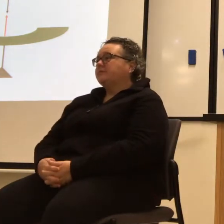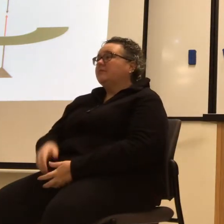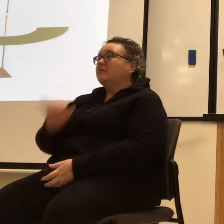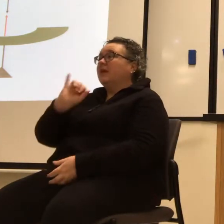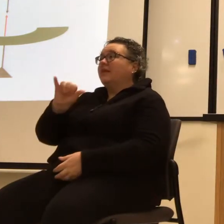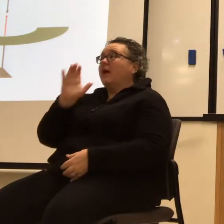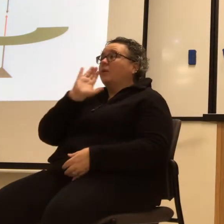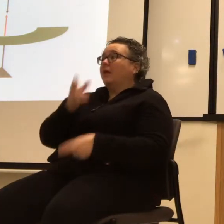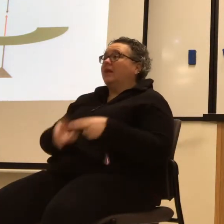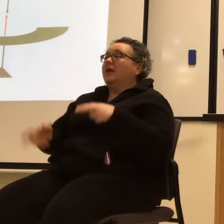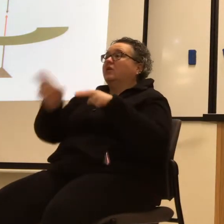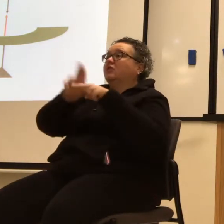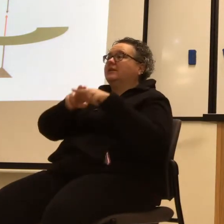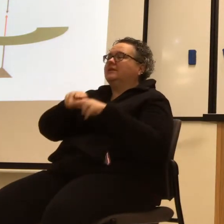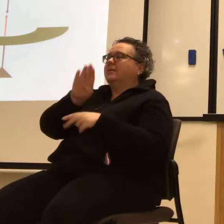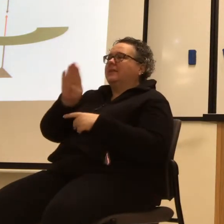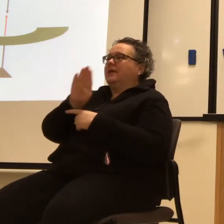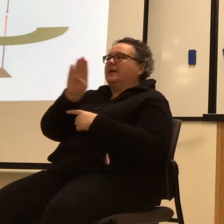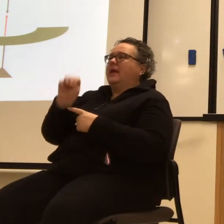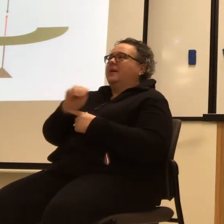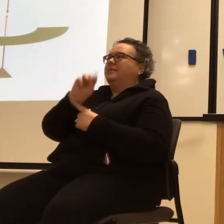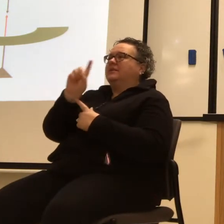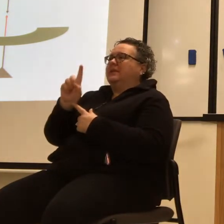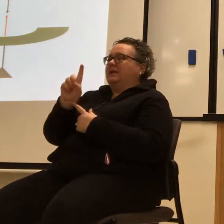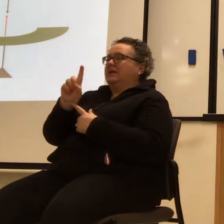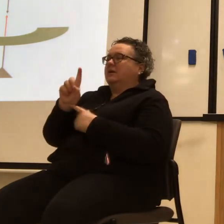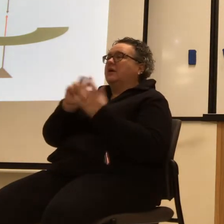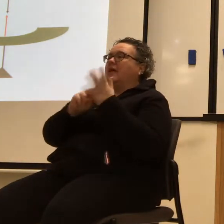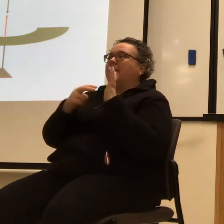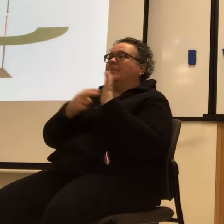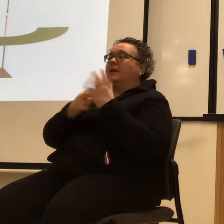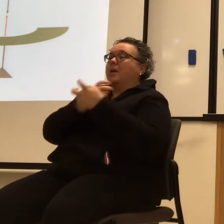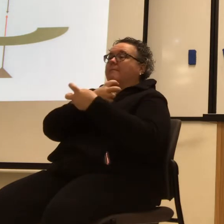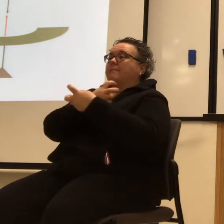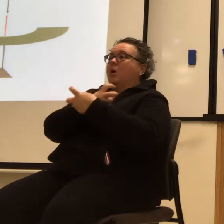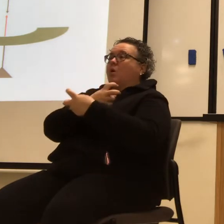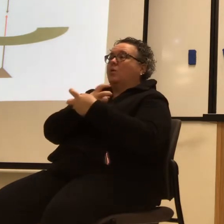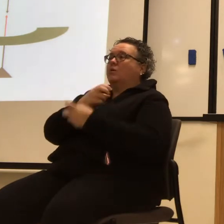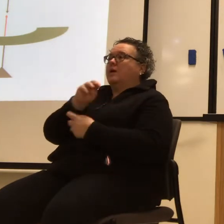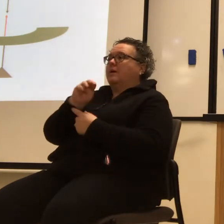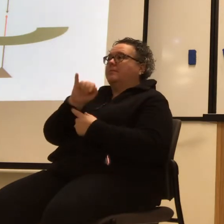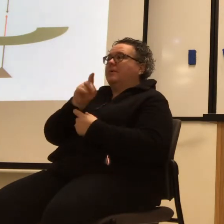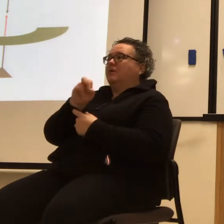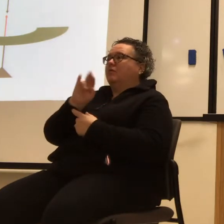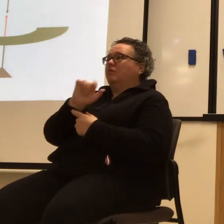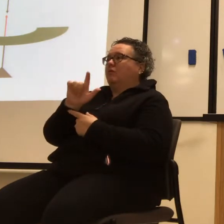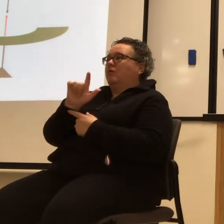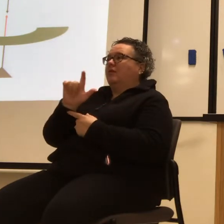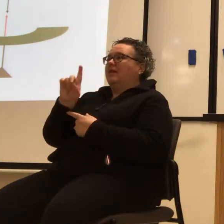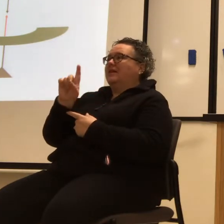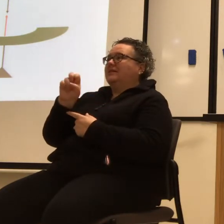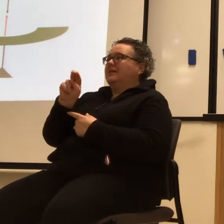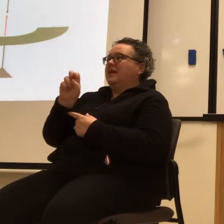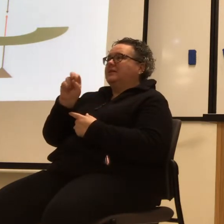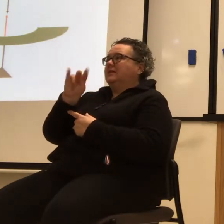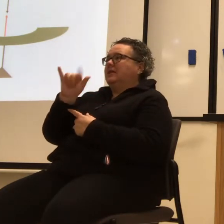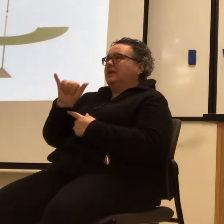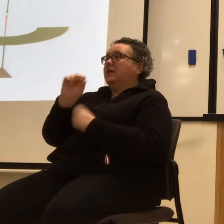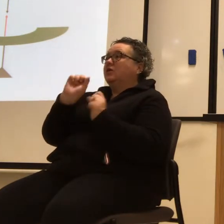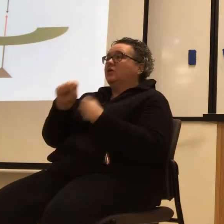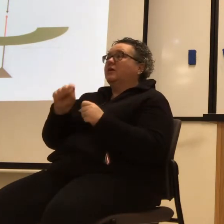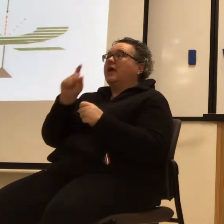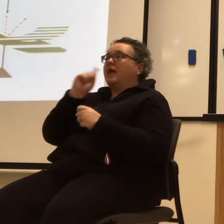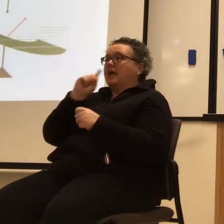increases BMD. That stands for the bone mineral density, and you can actually measure that in